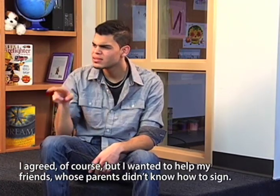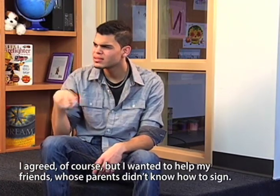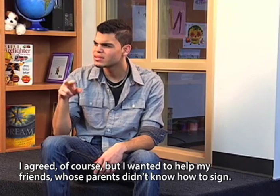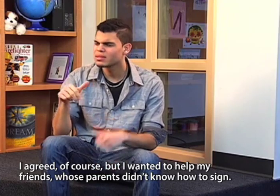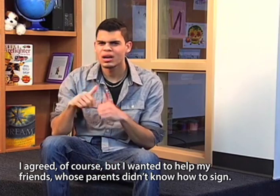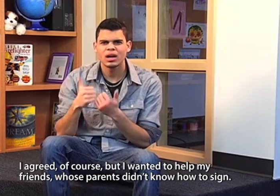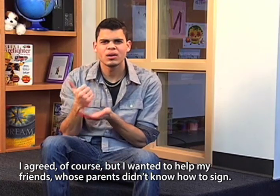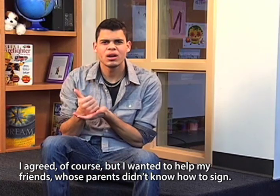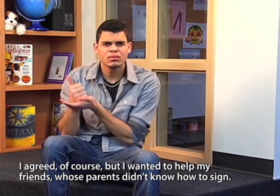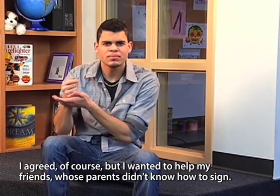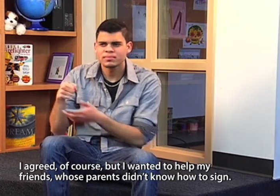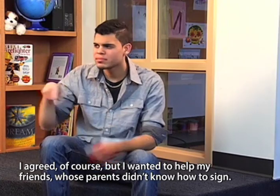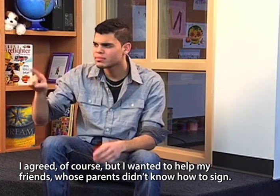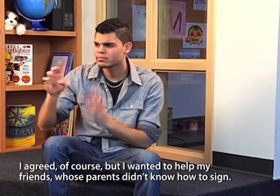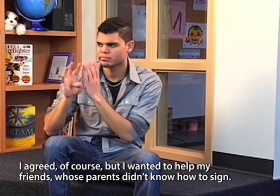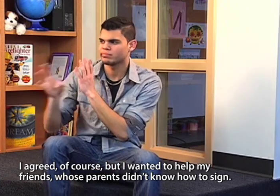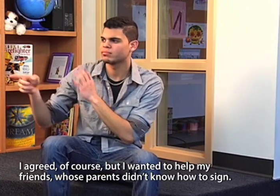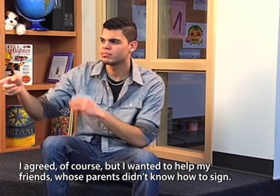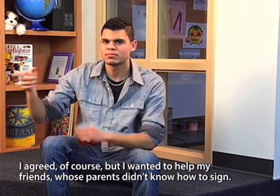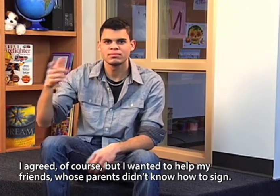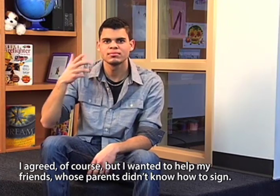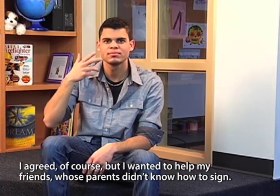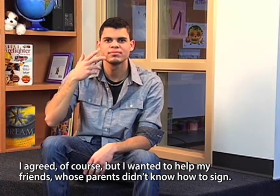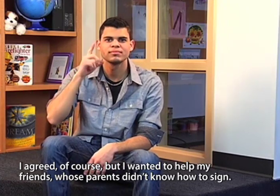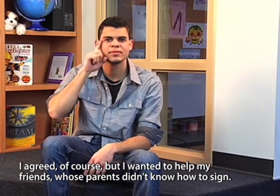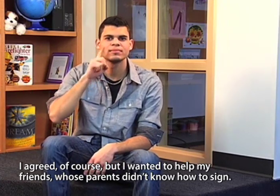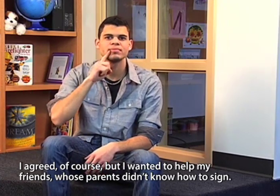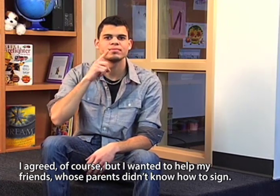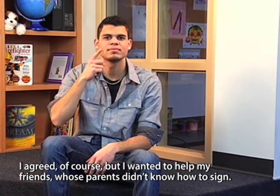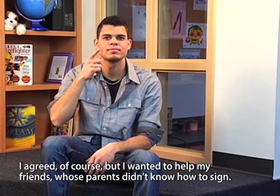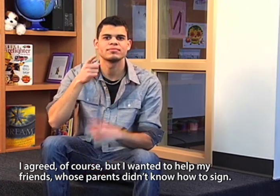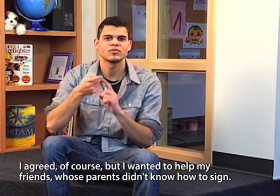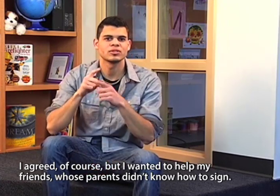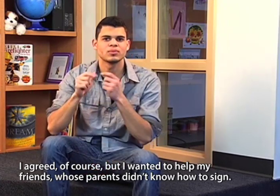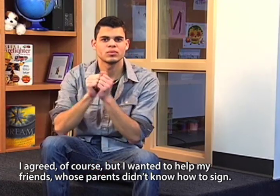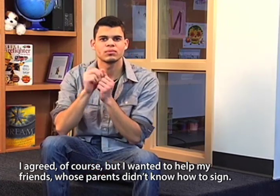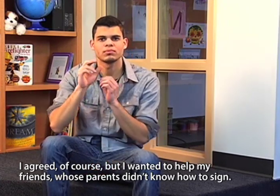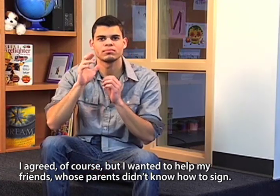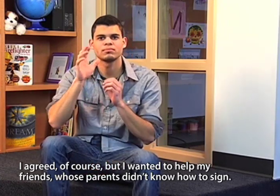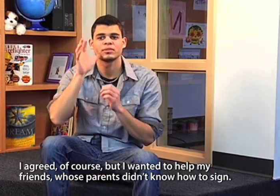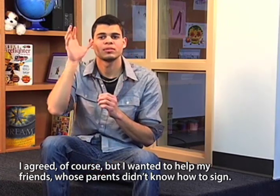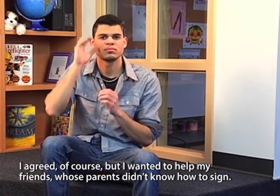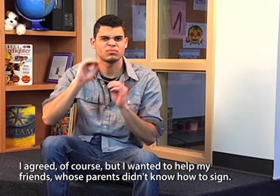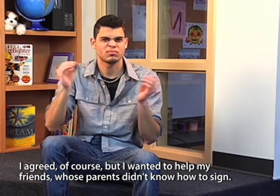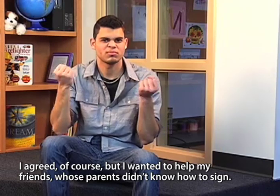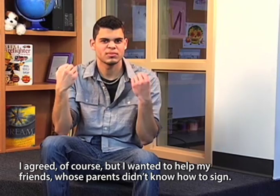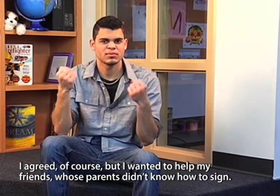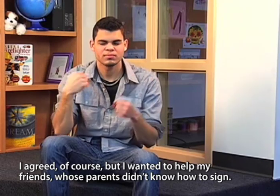course. But I wanted to help my friends whose parents didn't know how to sign.